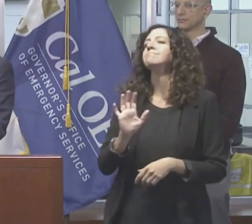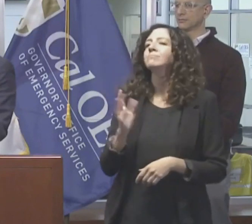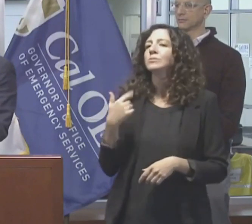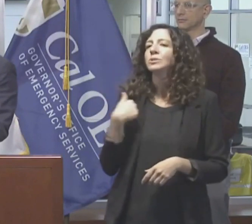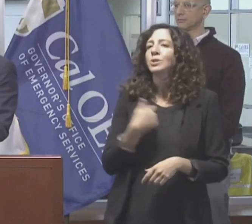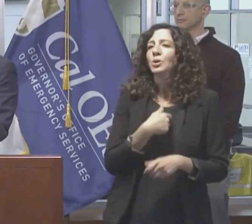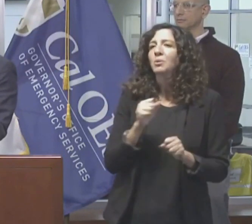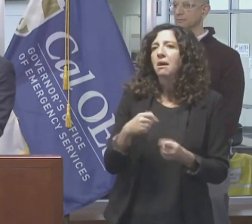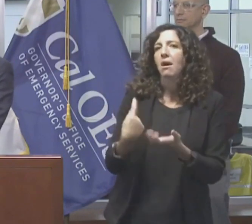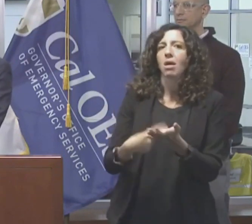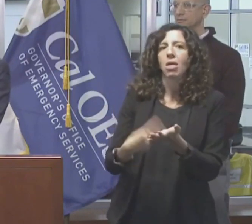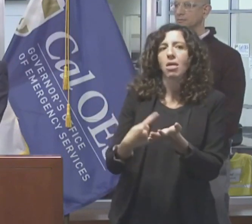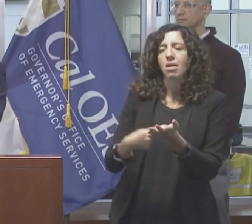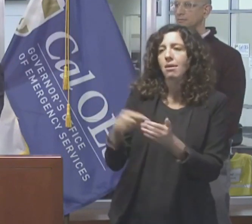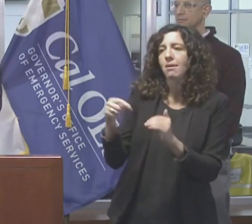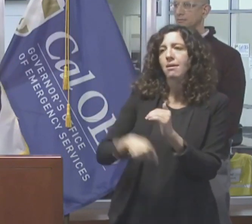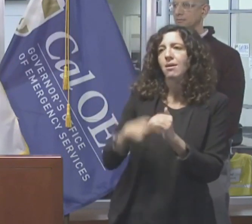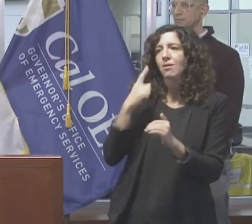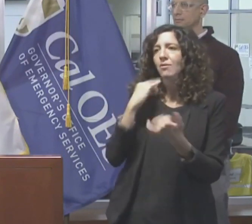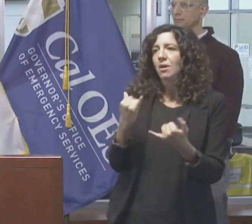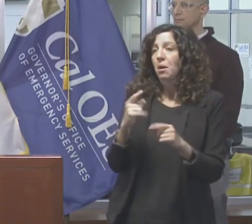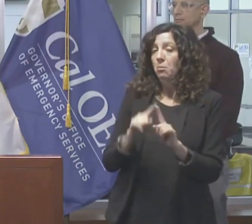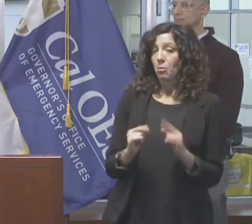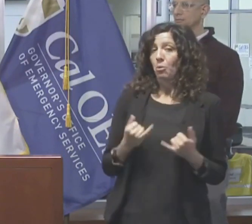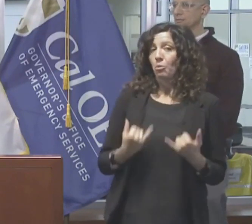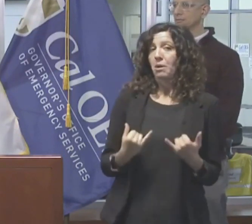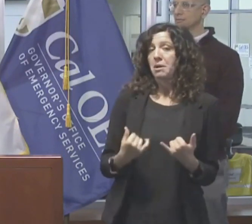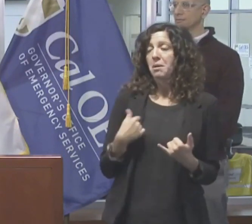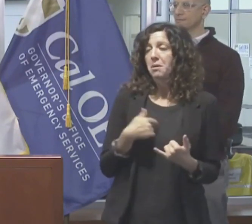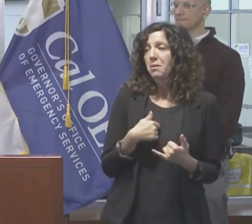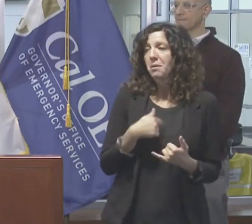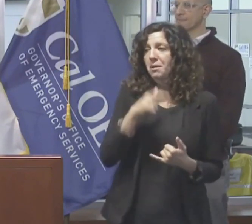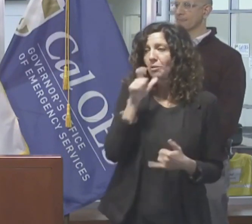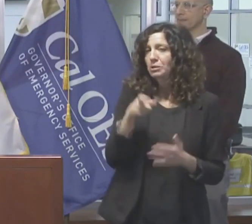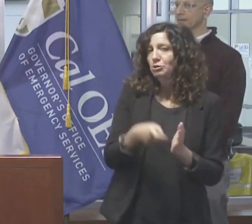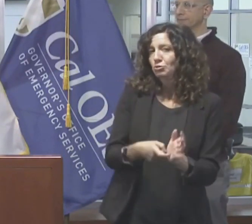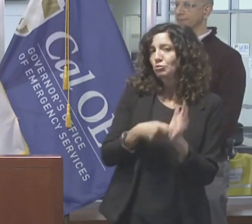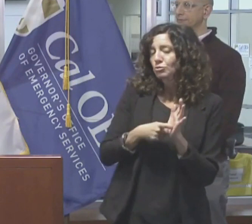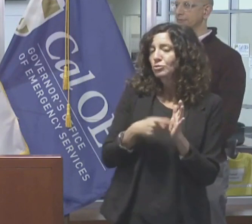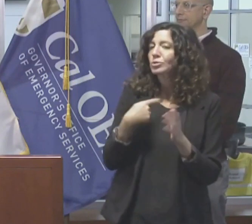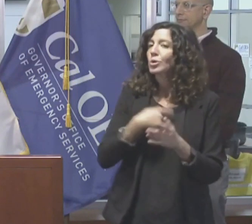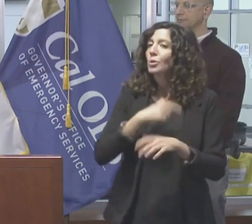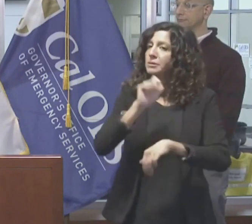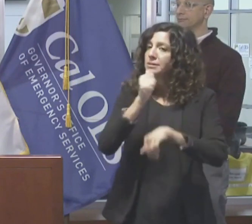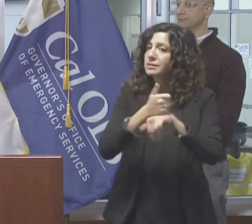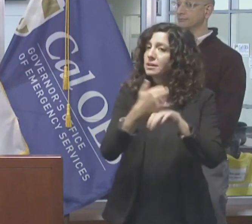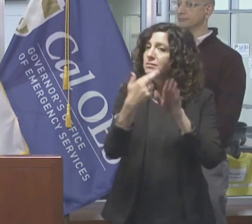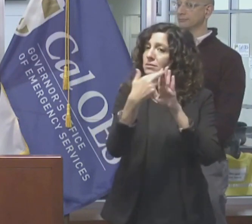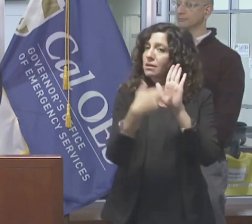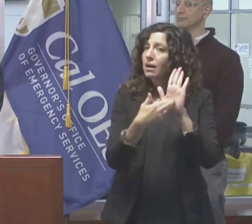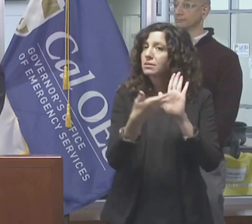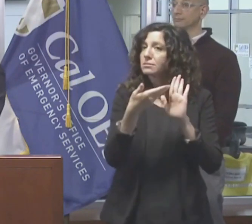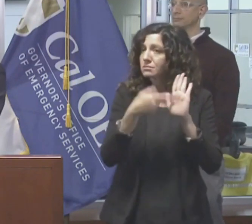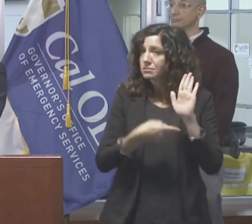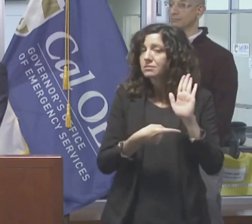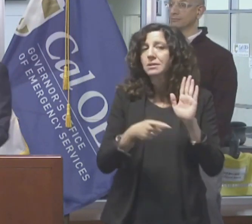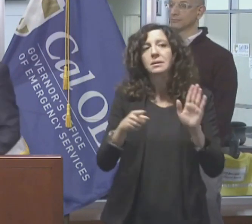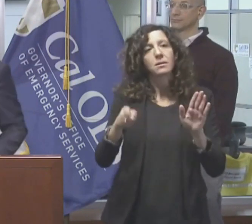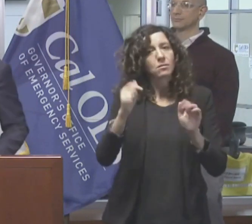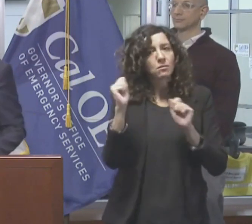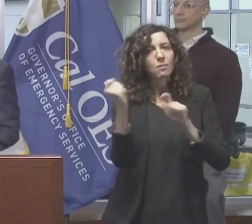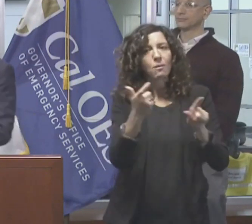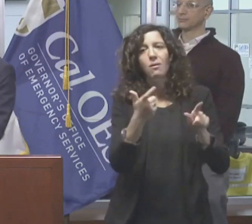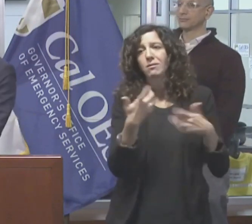get caught up in, because to date we haven't needed to do that. We've set out guidance. That guidance has been met in every